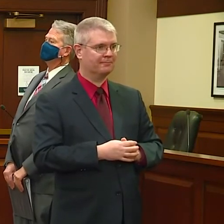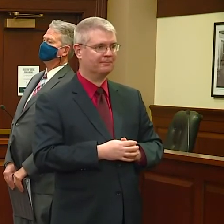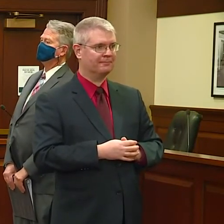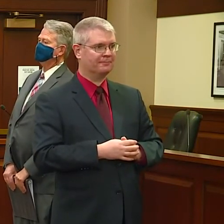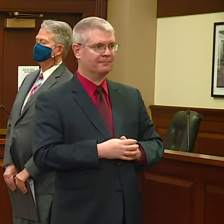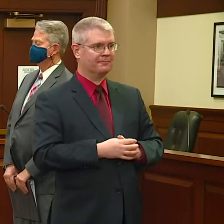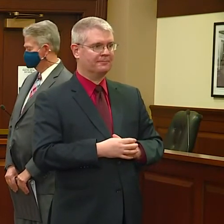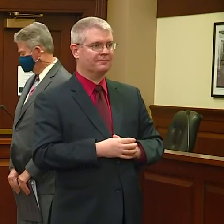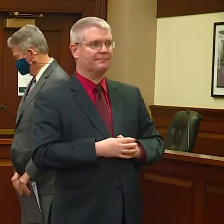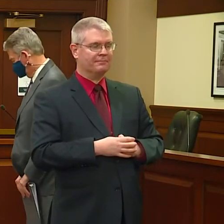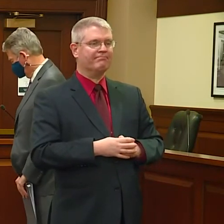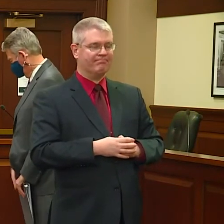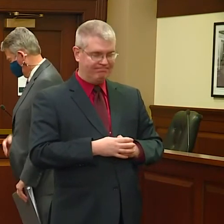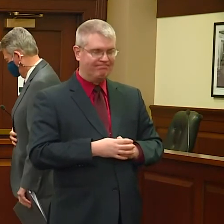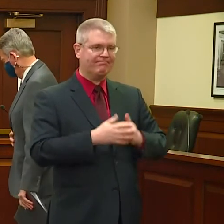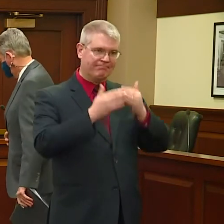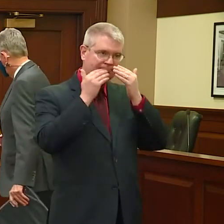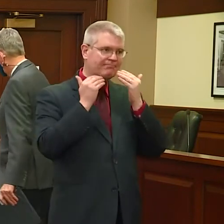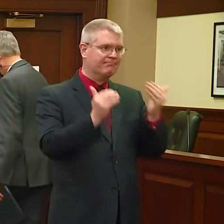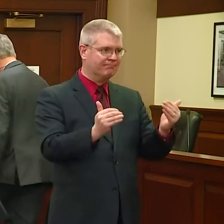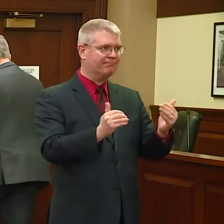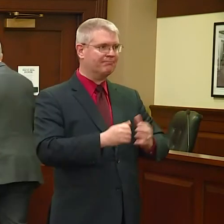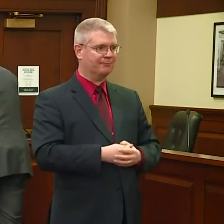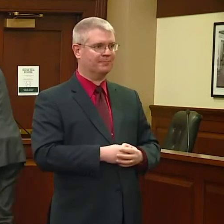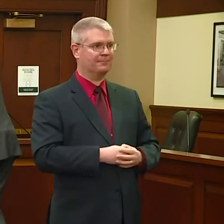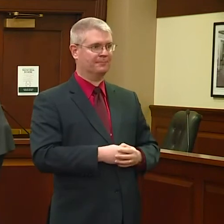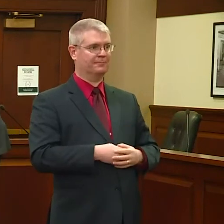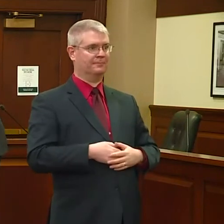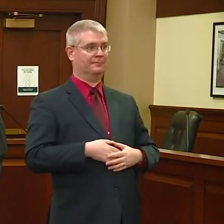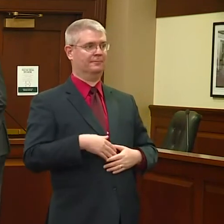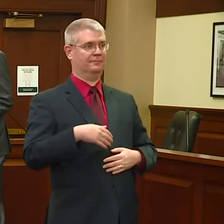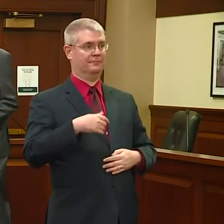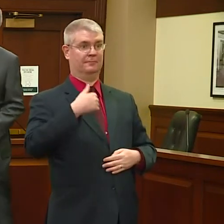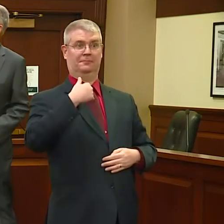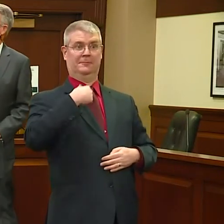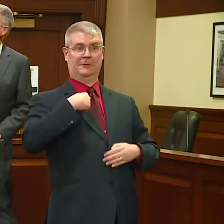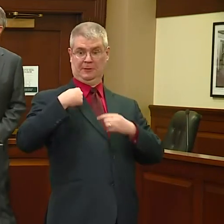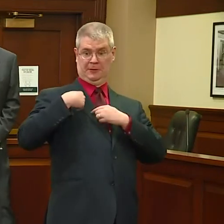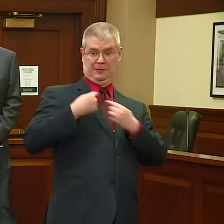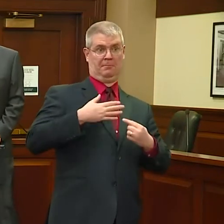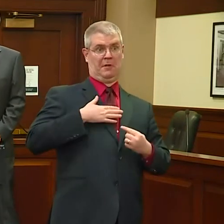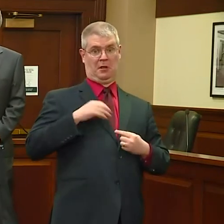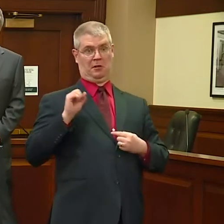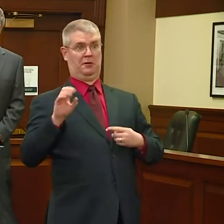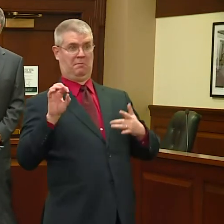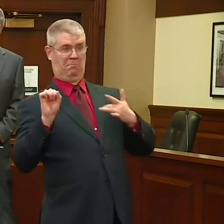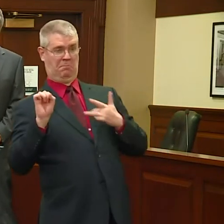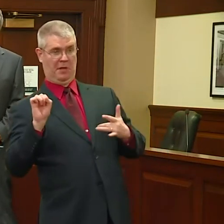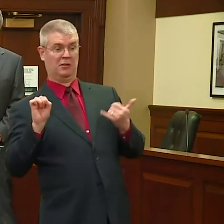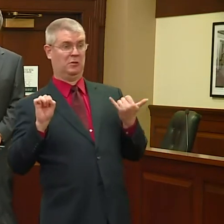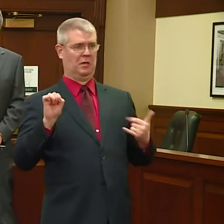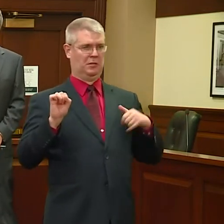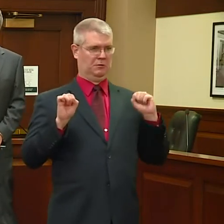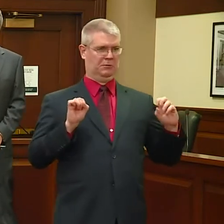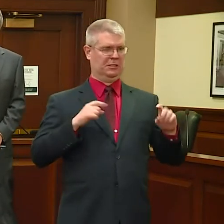Yeah, so I'm going to do something a little different this time and talk a little bit more about what data we're looking at as we look at